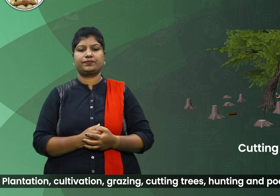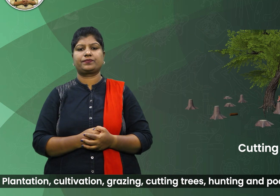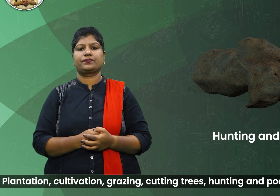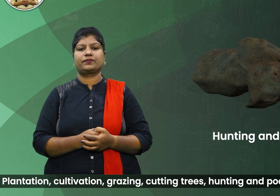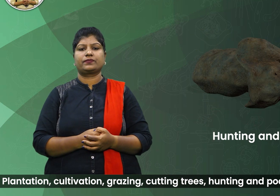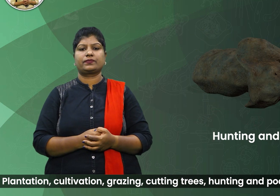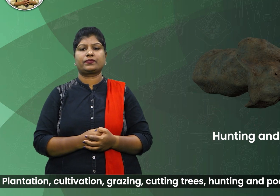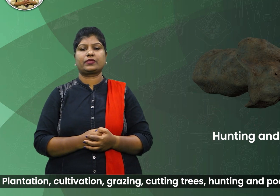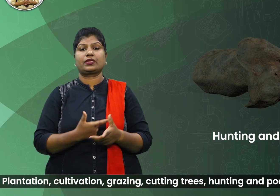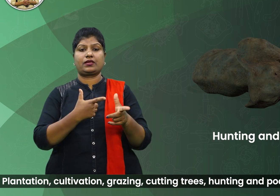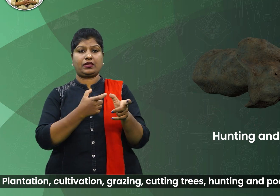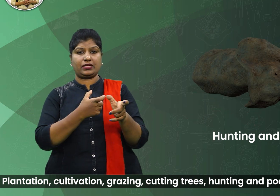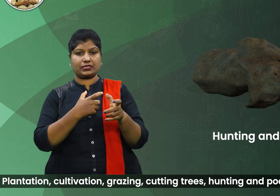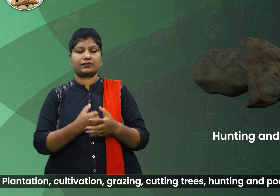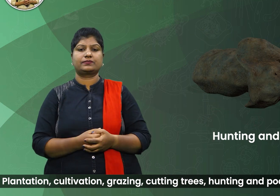Hunting,